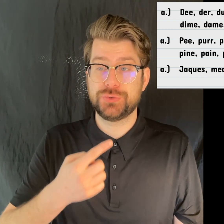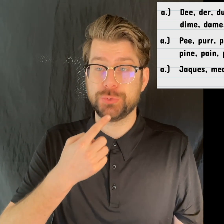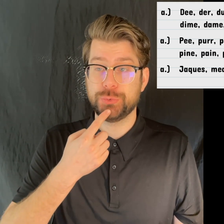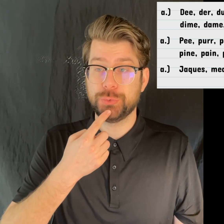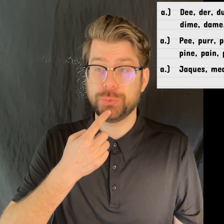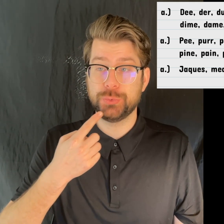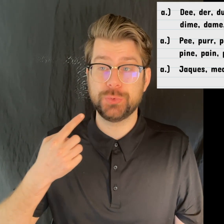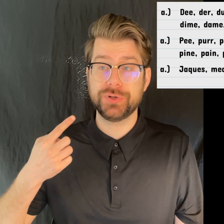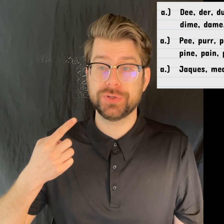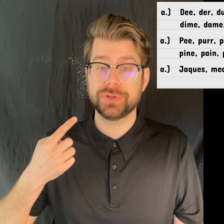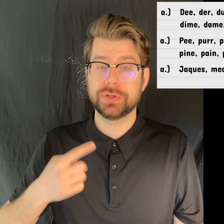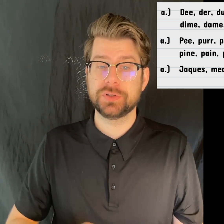dude,